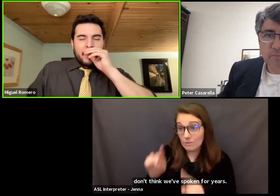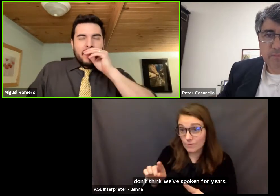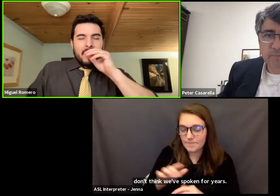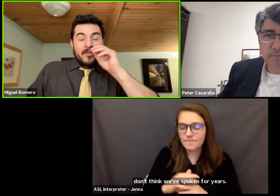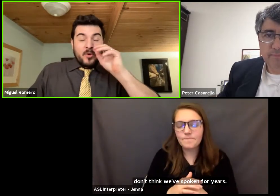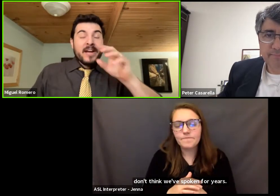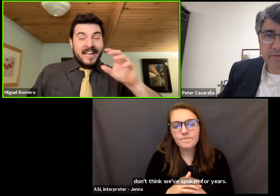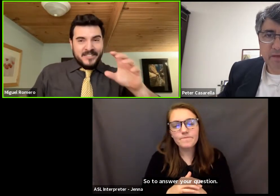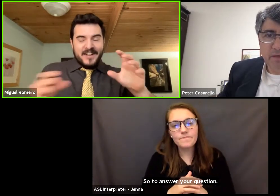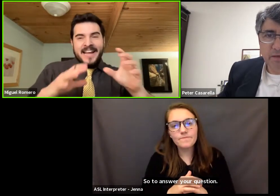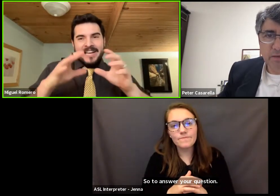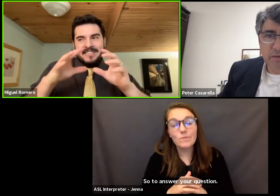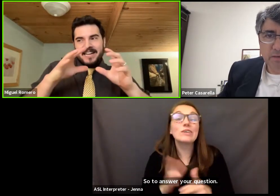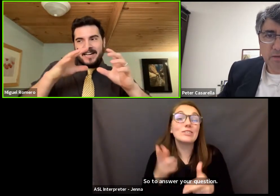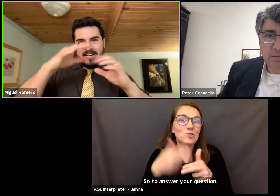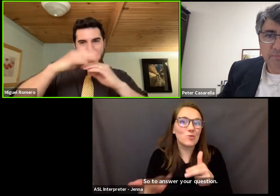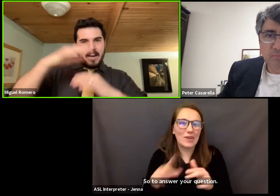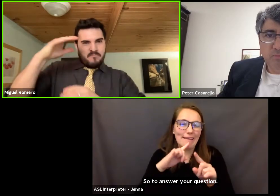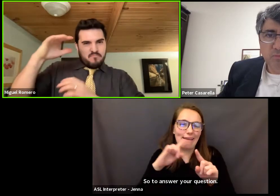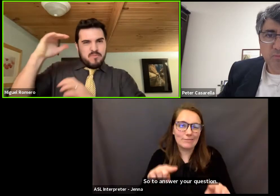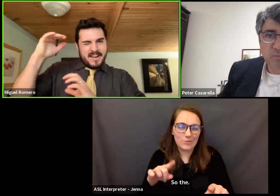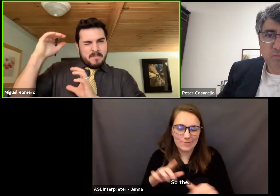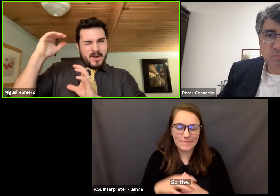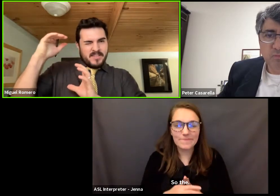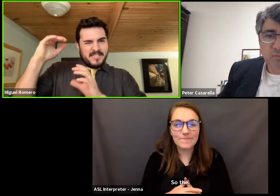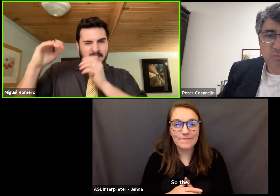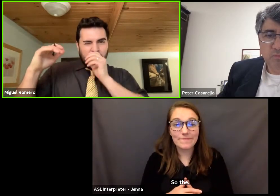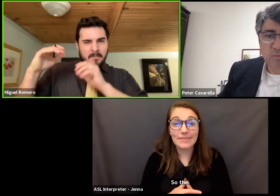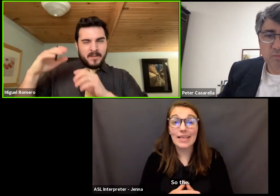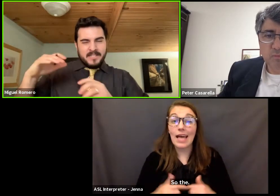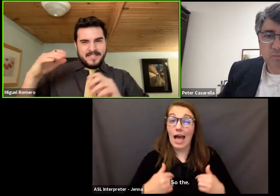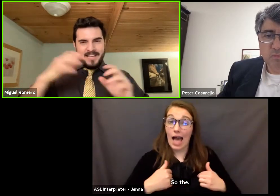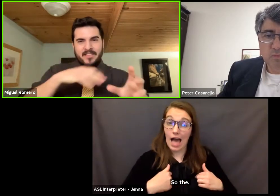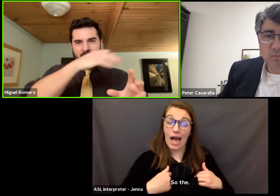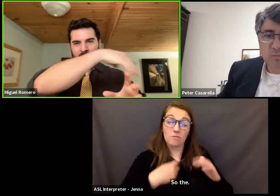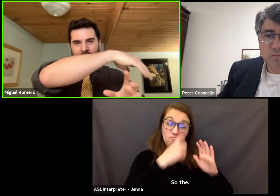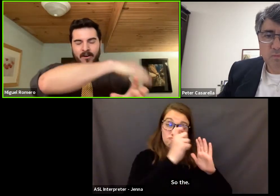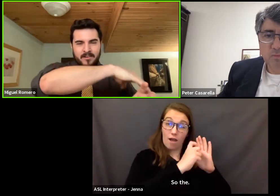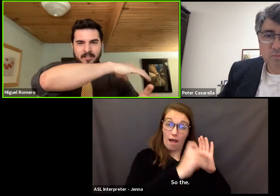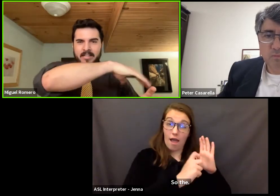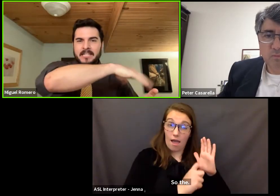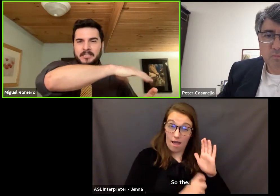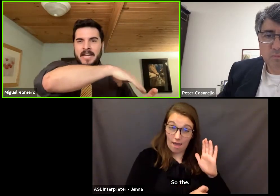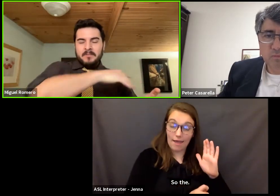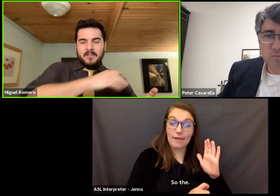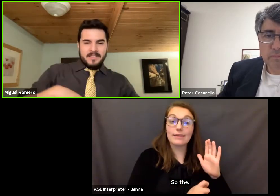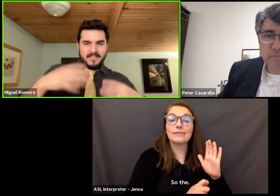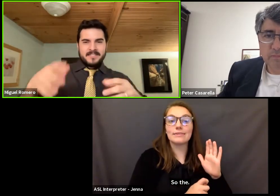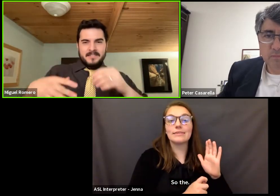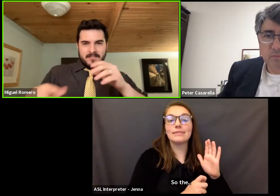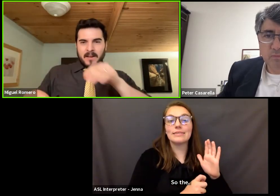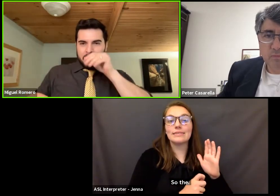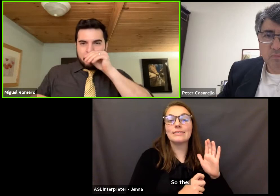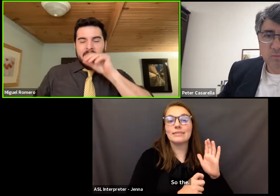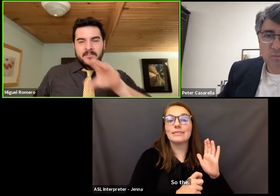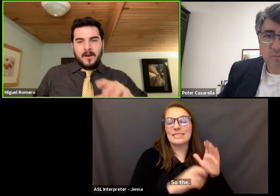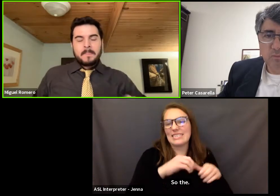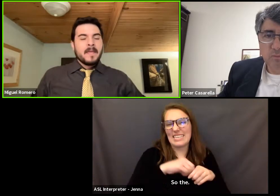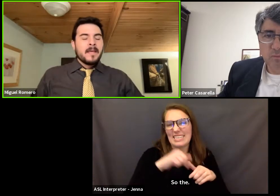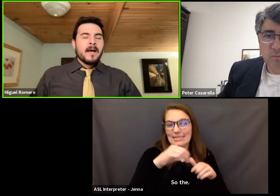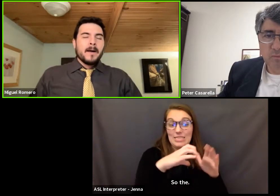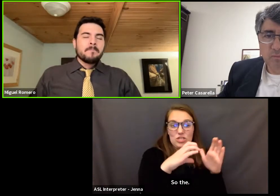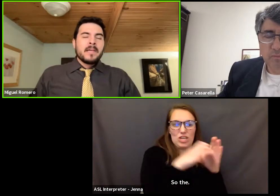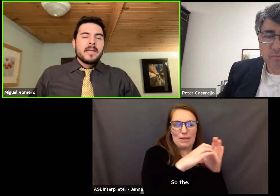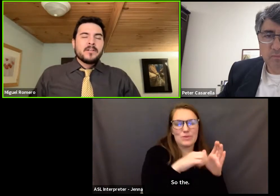the quick answer is I write about this and I talk about this in the article, in the chapter that this talk is based